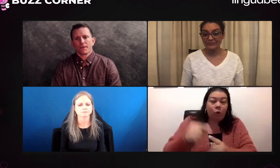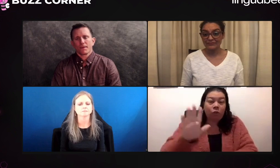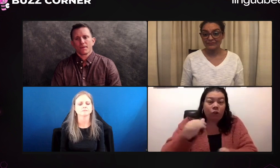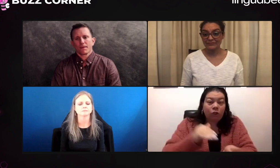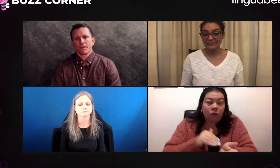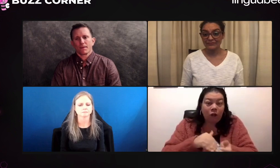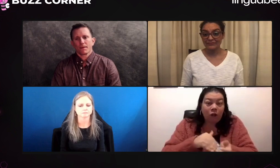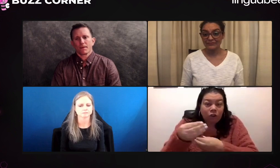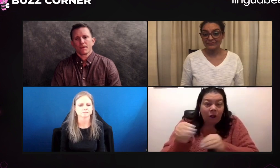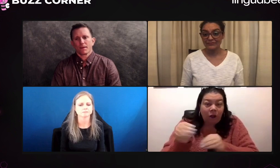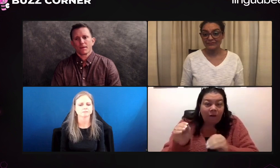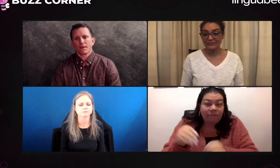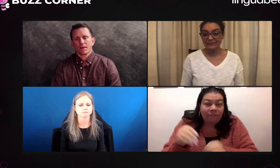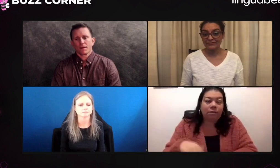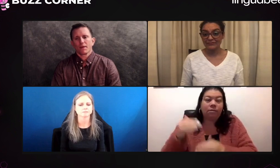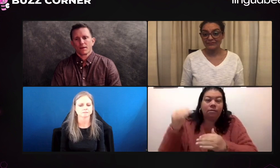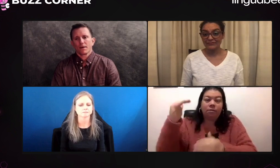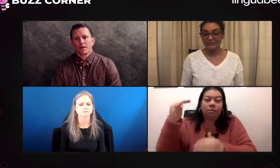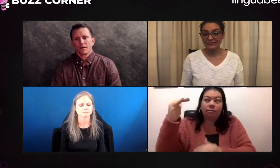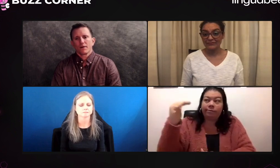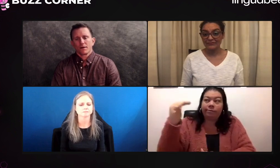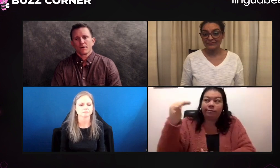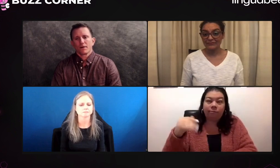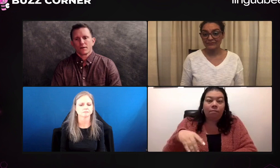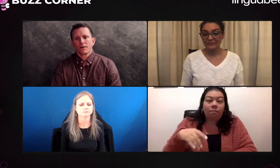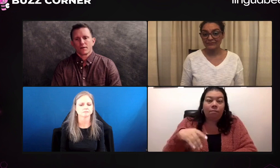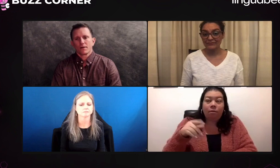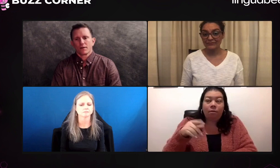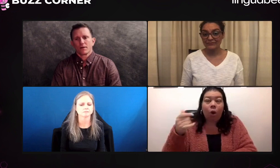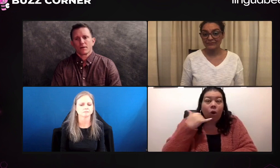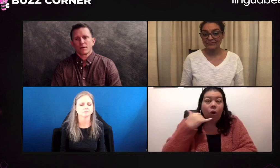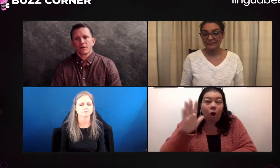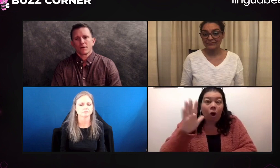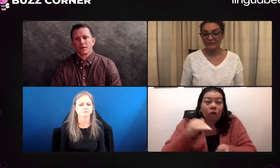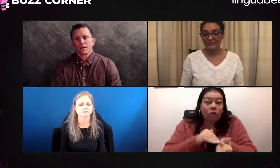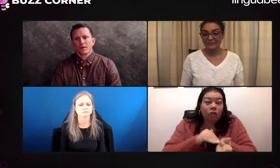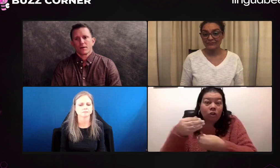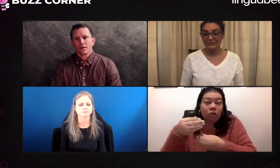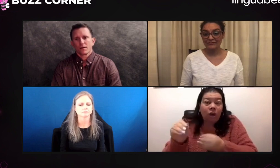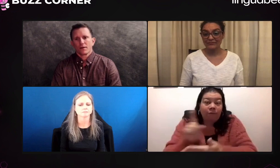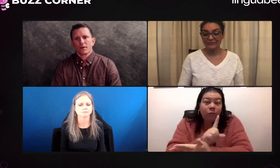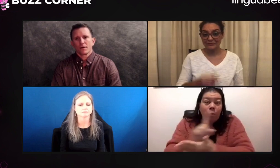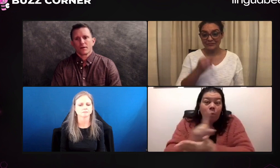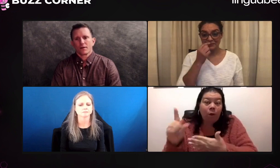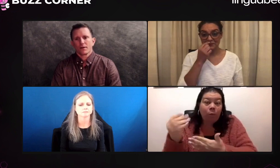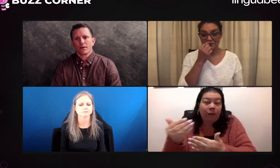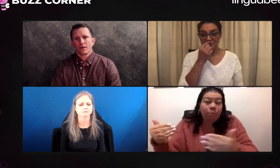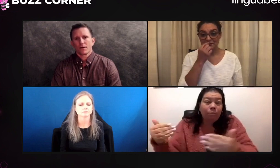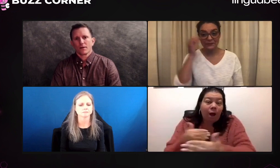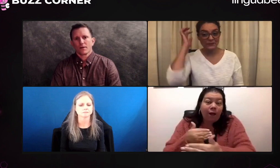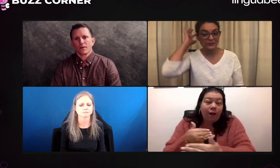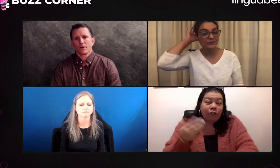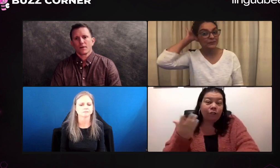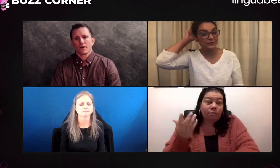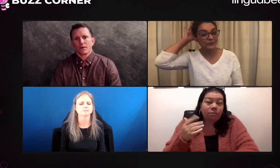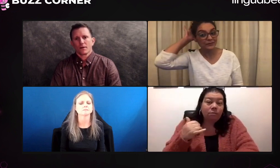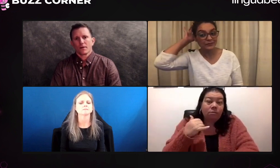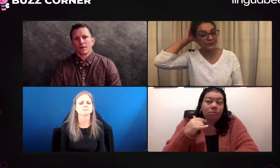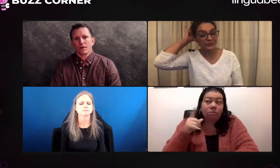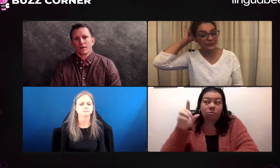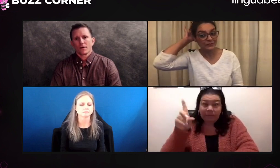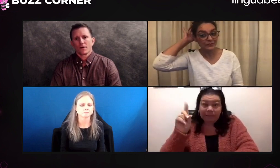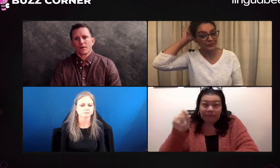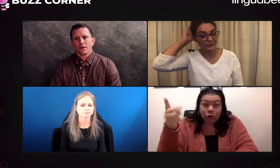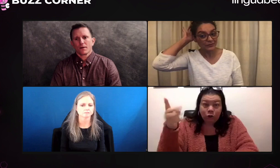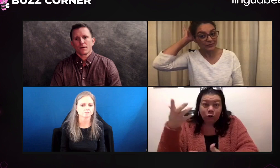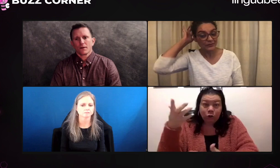community. So before you go to that doctor's office, an appointment, if you have that list handy, if you're going to call the doctor's